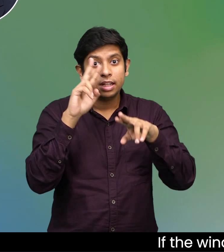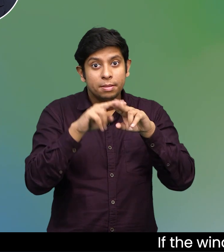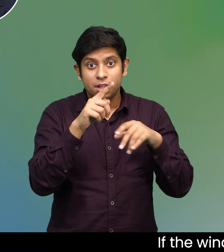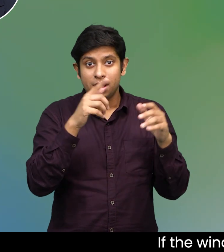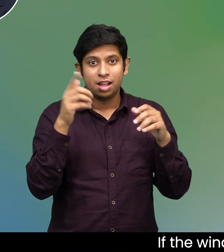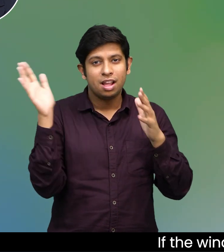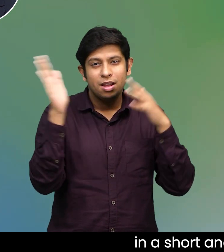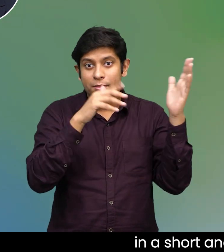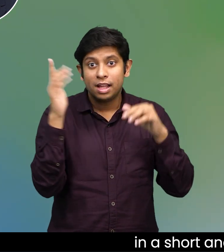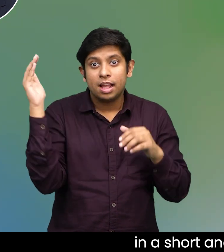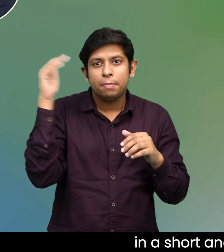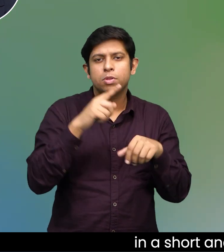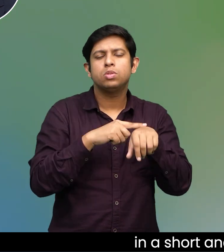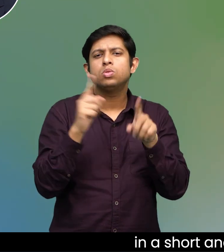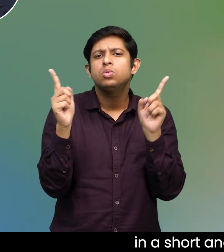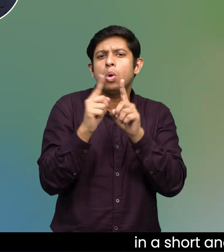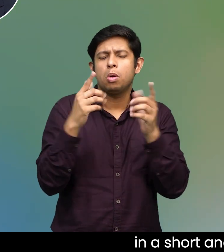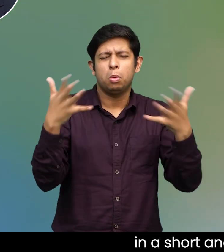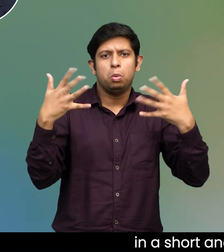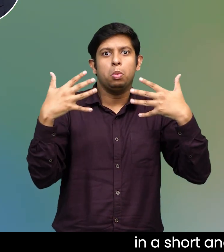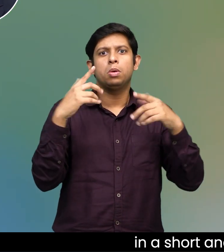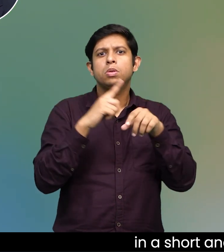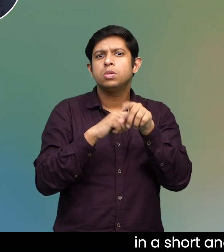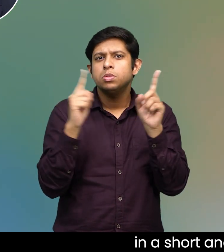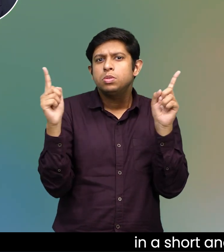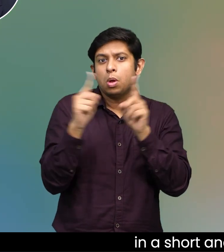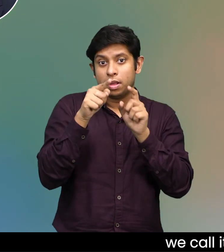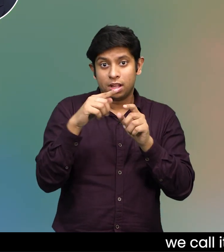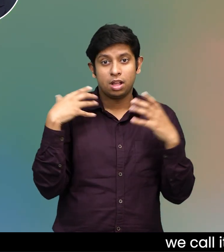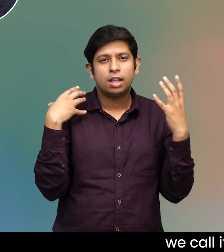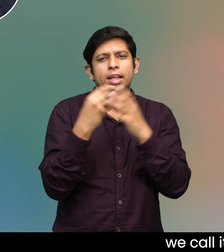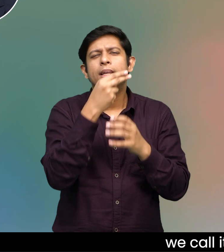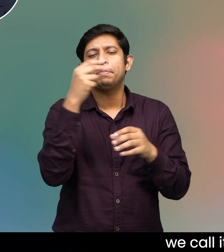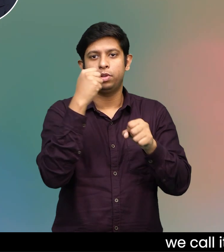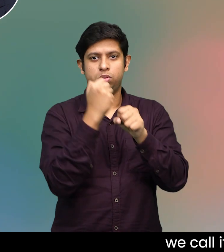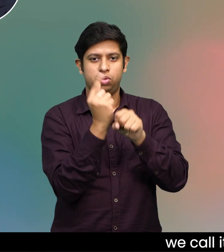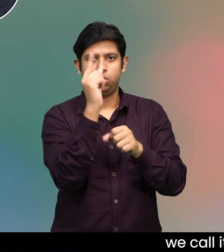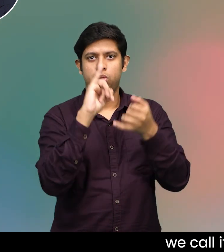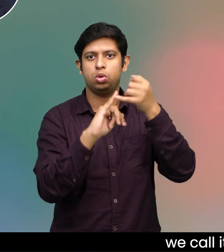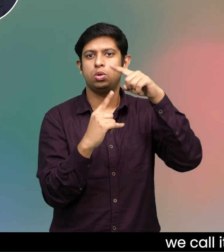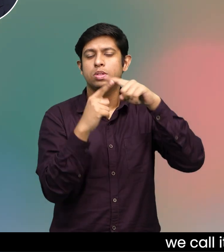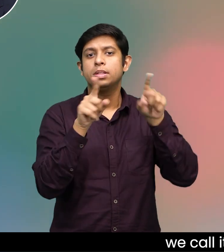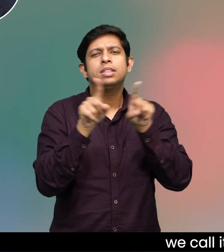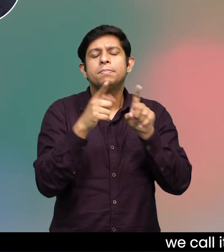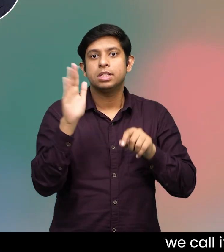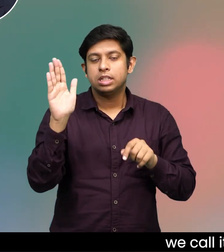If the wind comes in a short and fast burst, we call it a